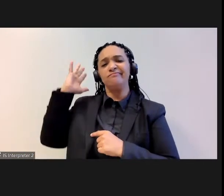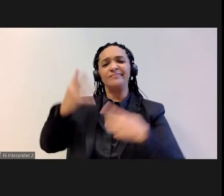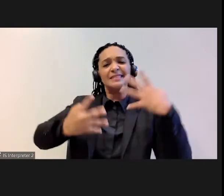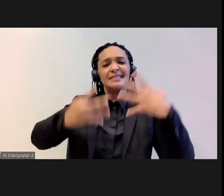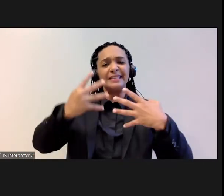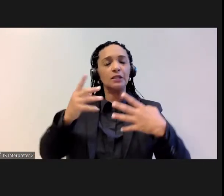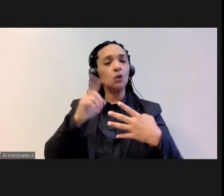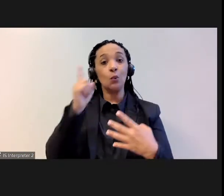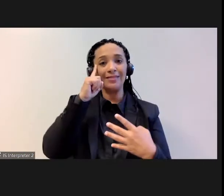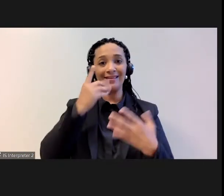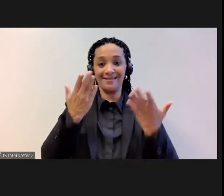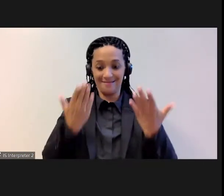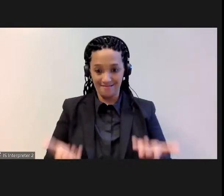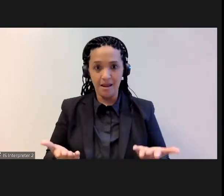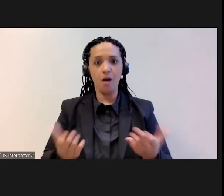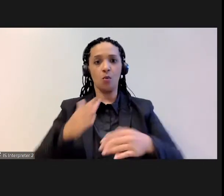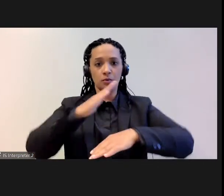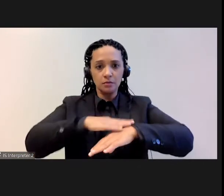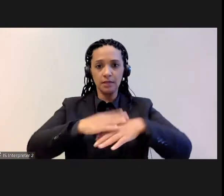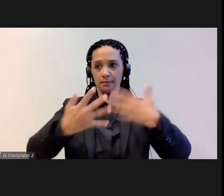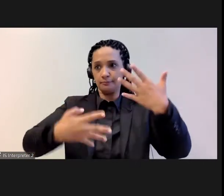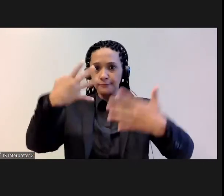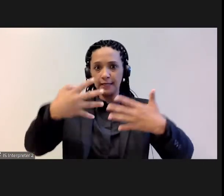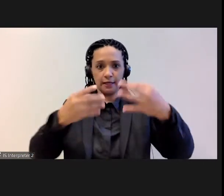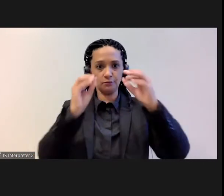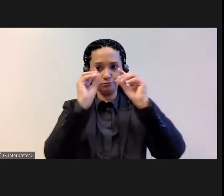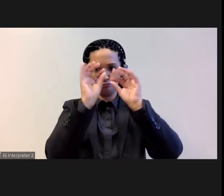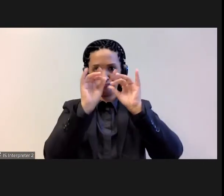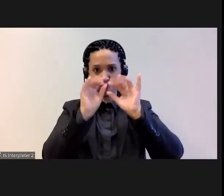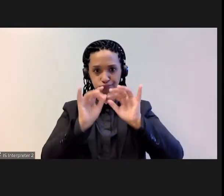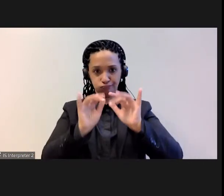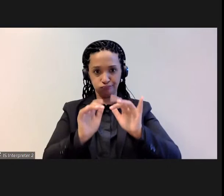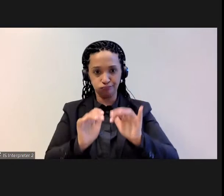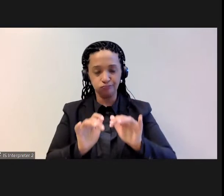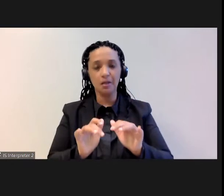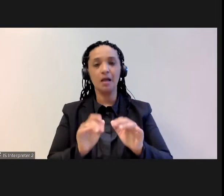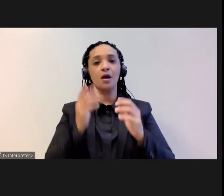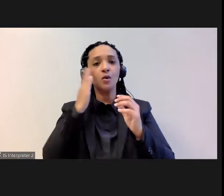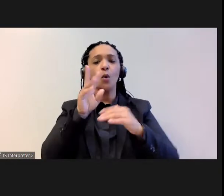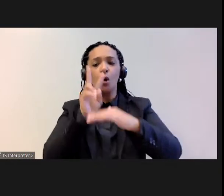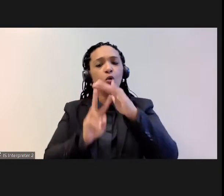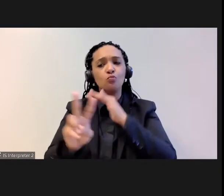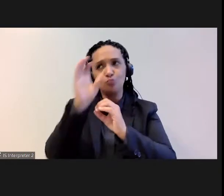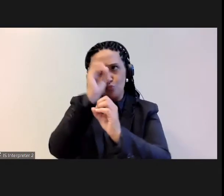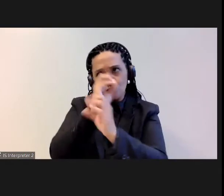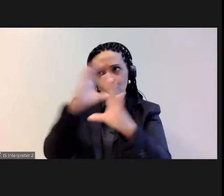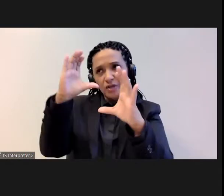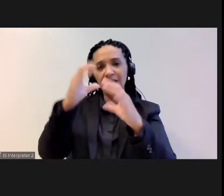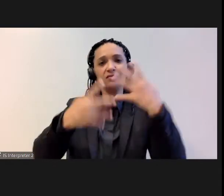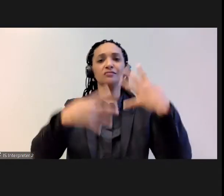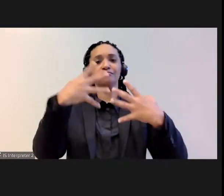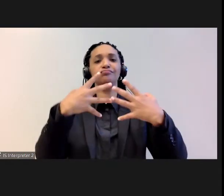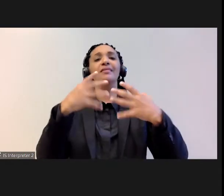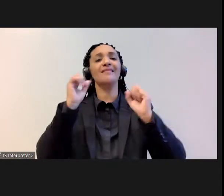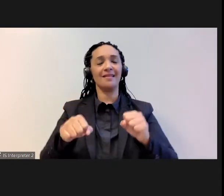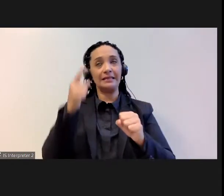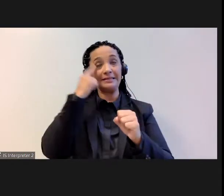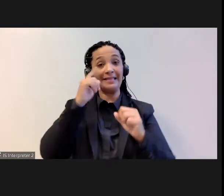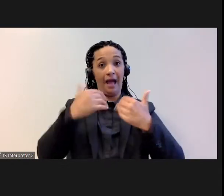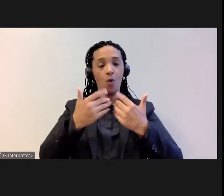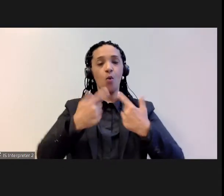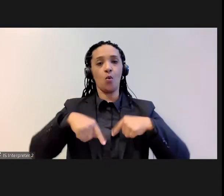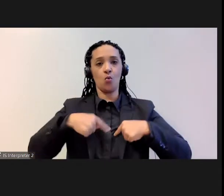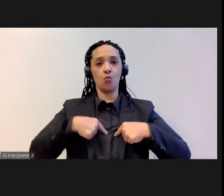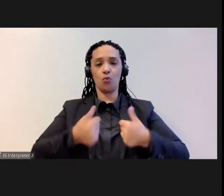of real-time, data sources and more of predictive data analytics, capabilities to enable us to be able to be in a better